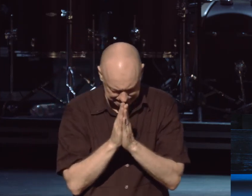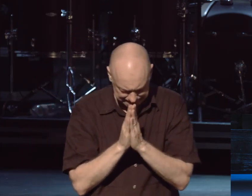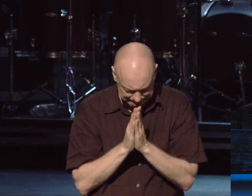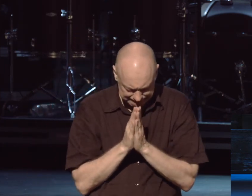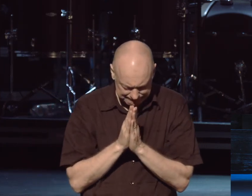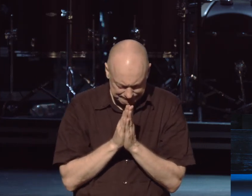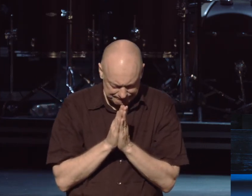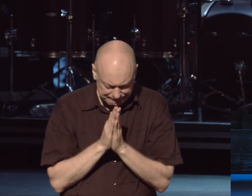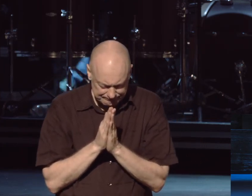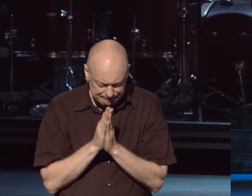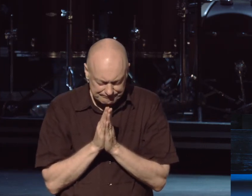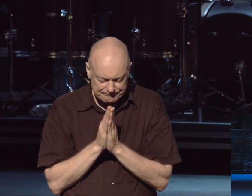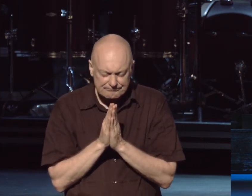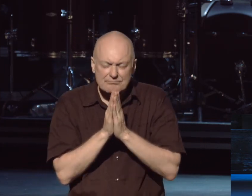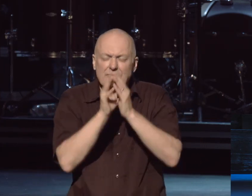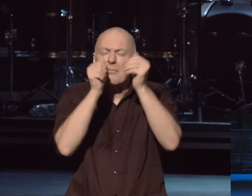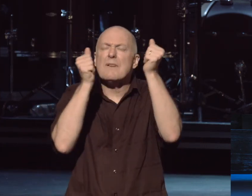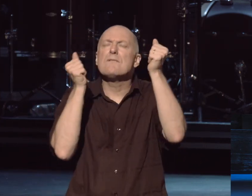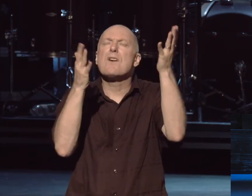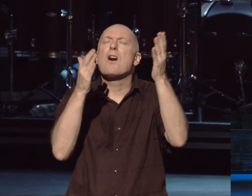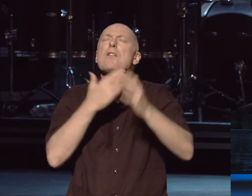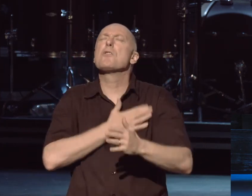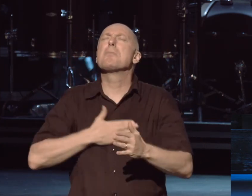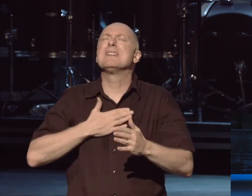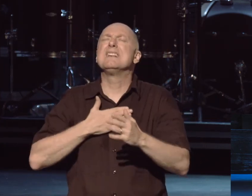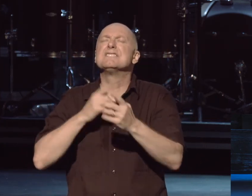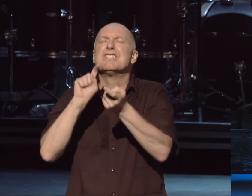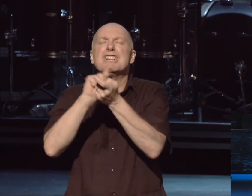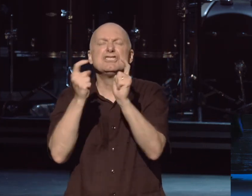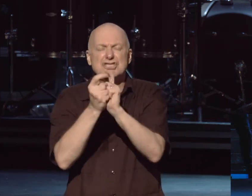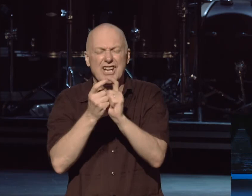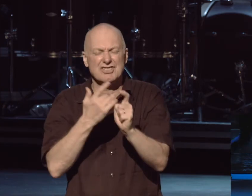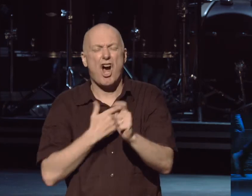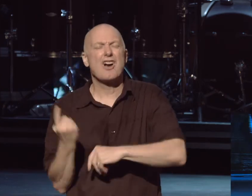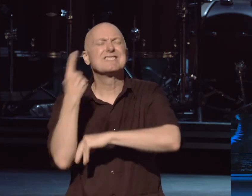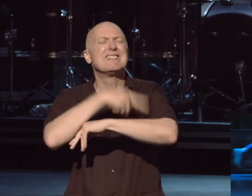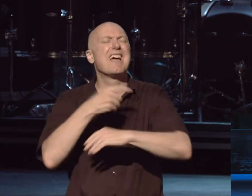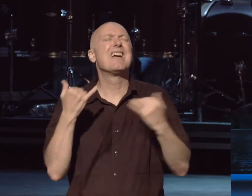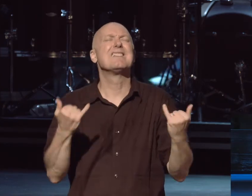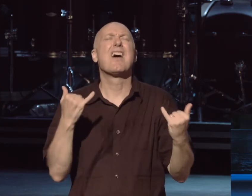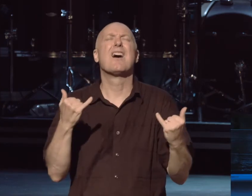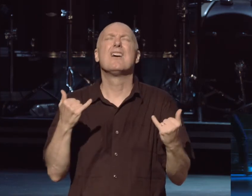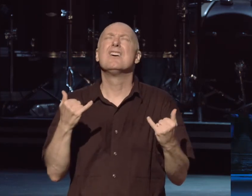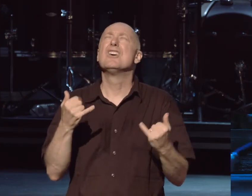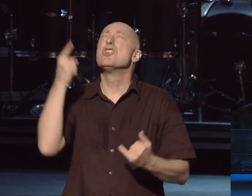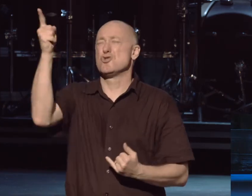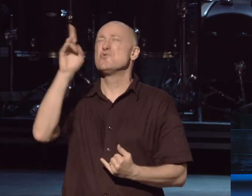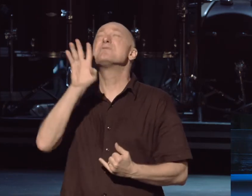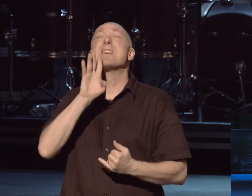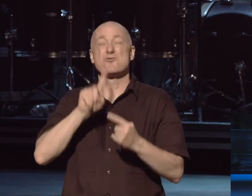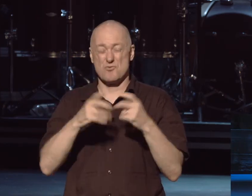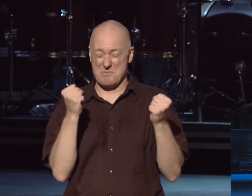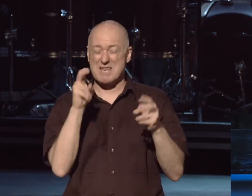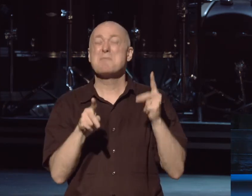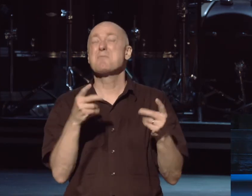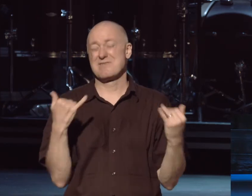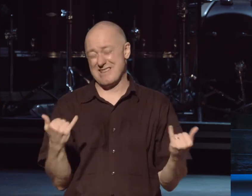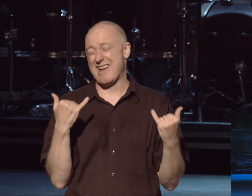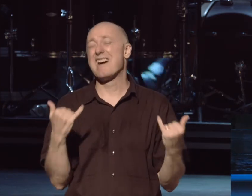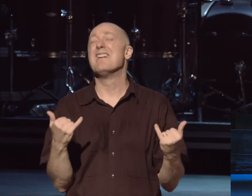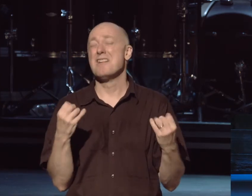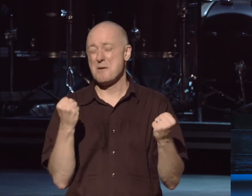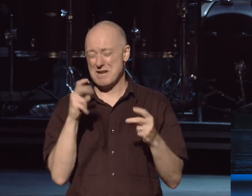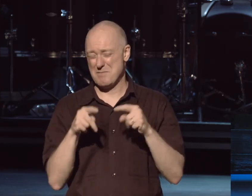Father, please, would you be changing hearts in our midst? You are speaking to many individuals on many levels that I have